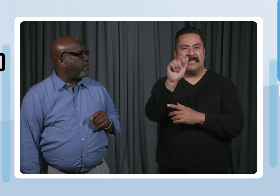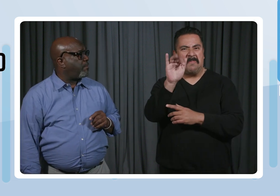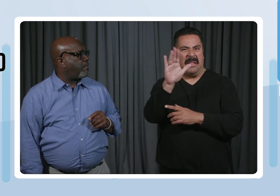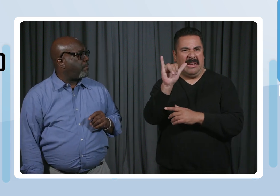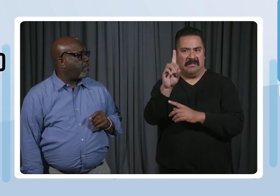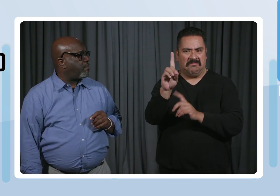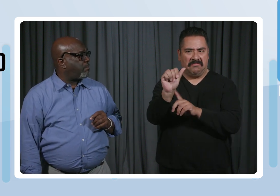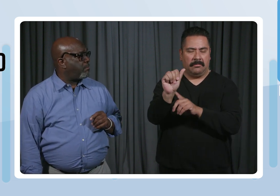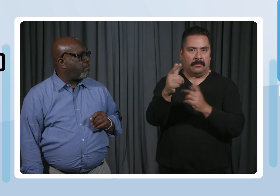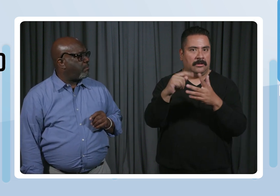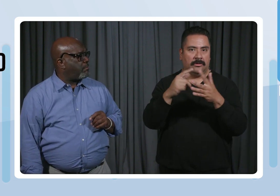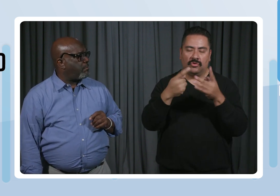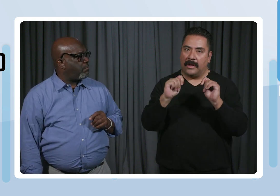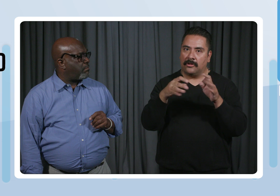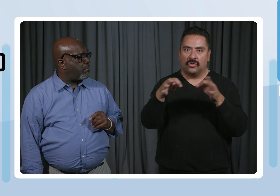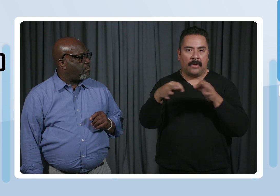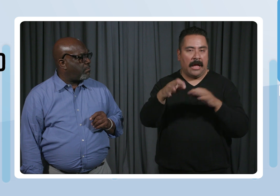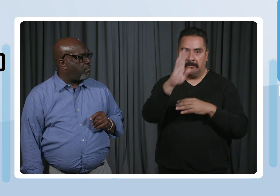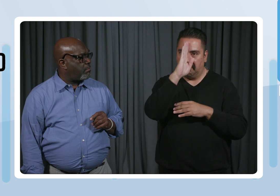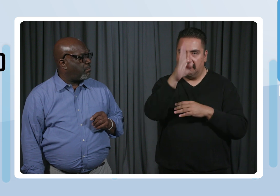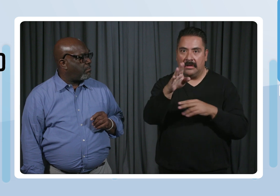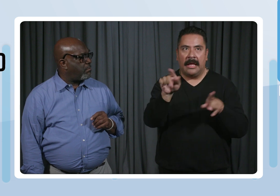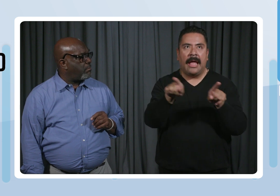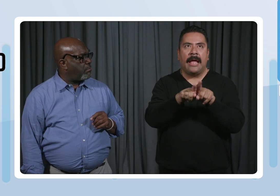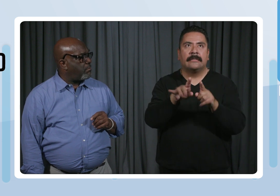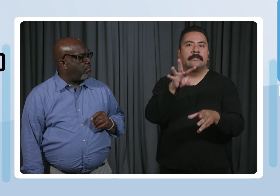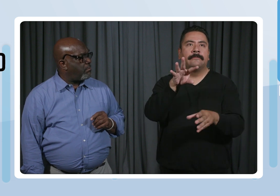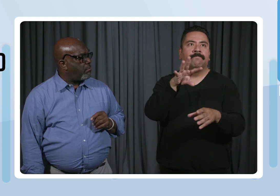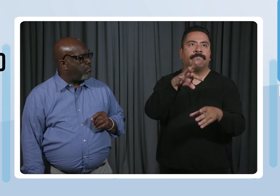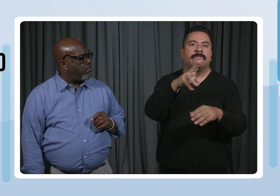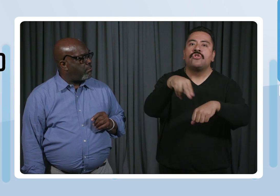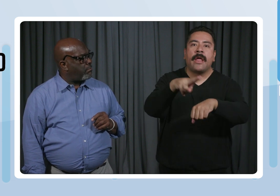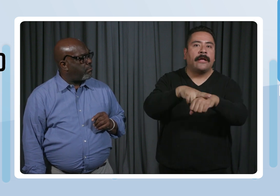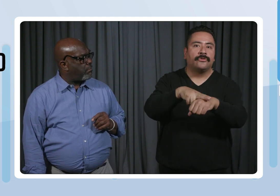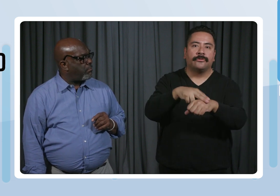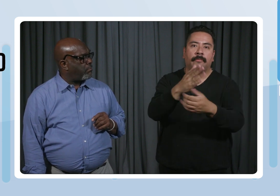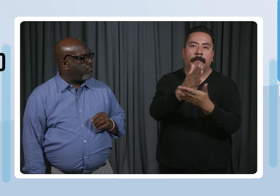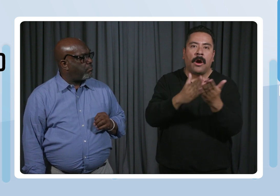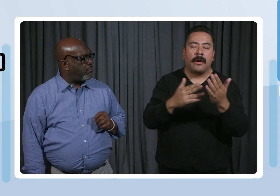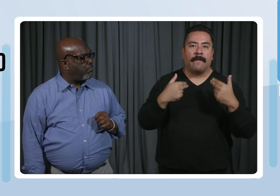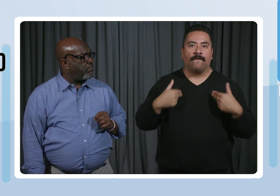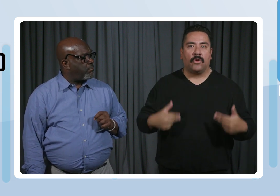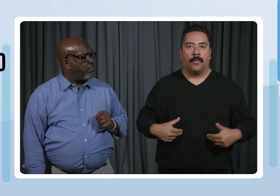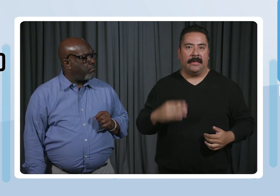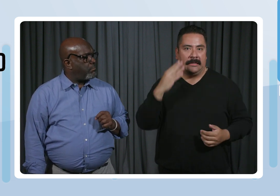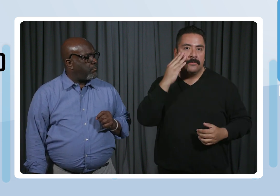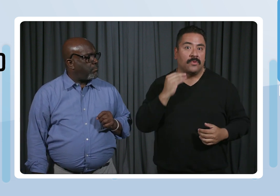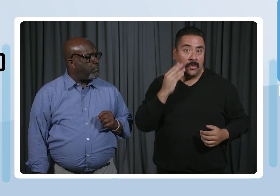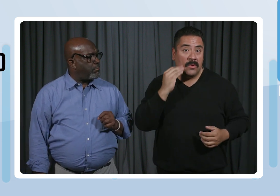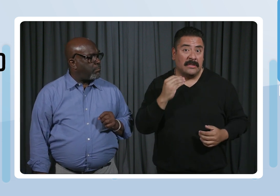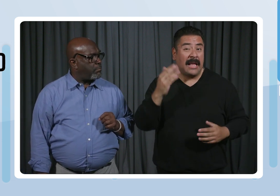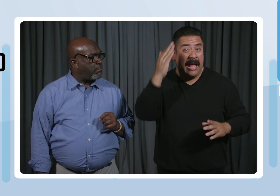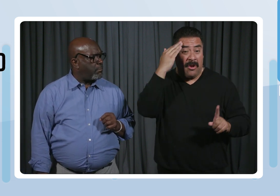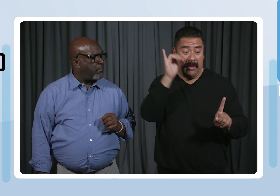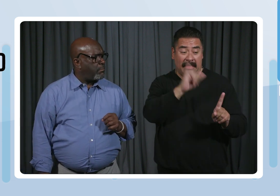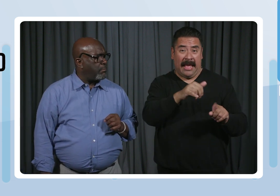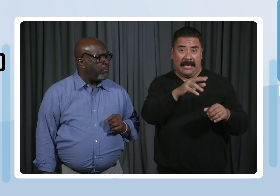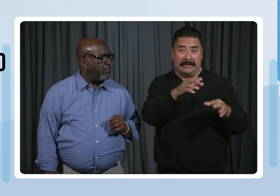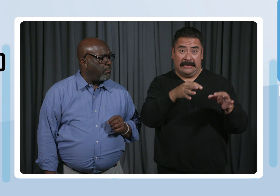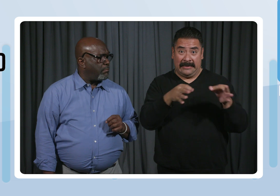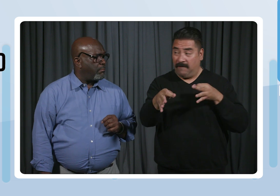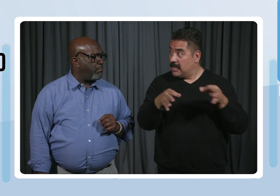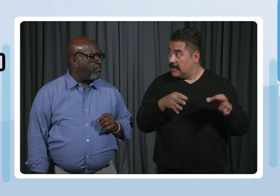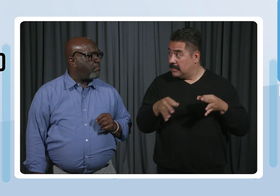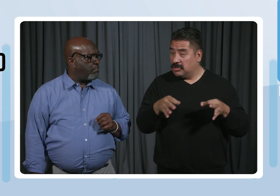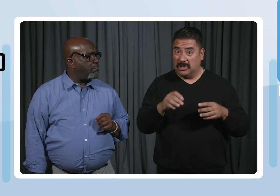straightforwardly as a natural part of the human experience. And I know that that is not a definition that